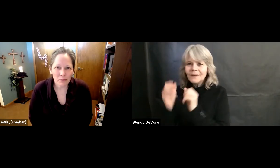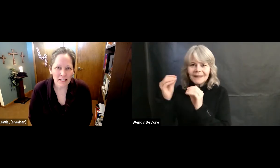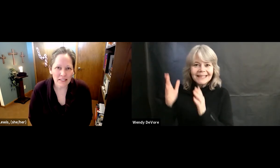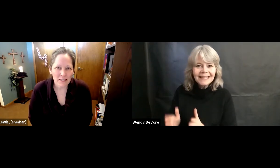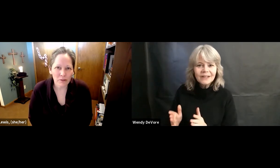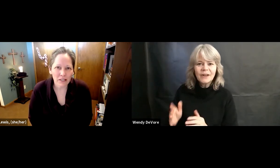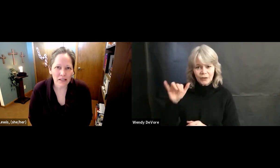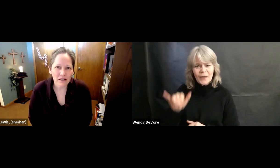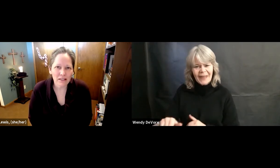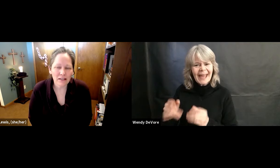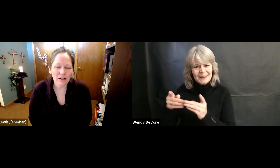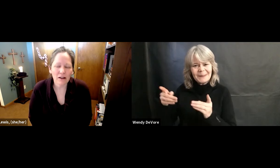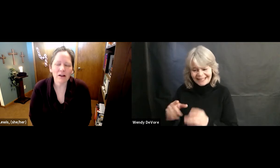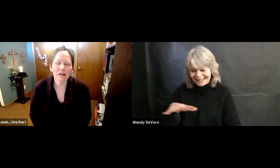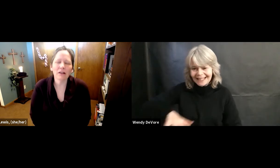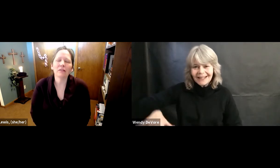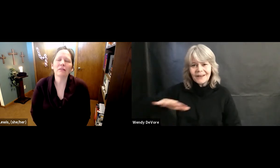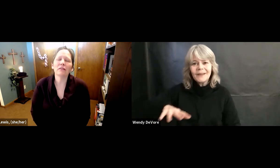Those are places where kids